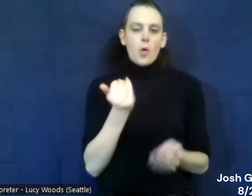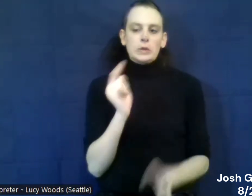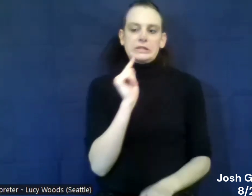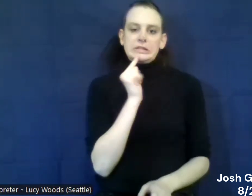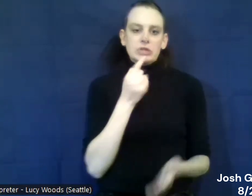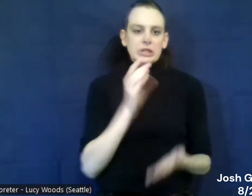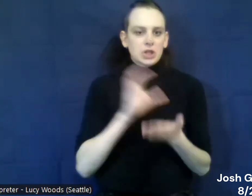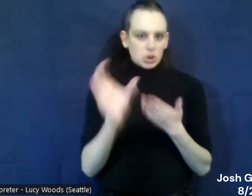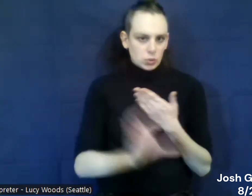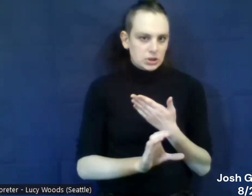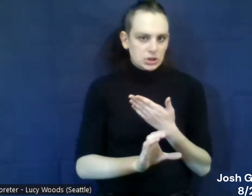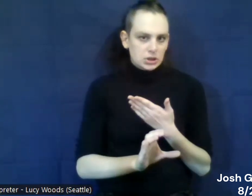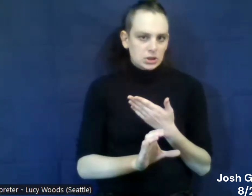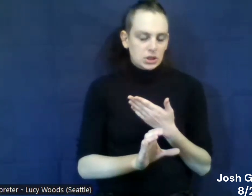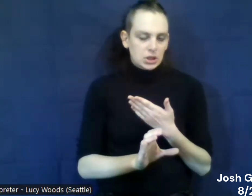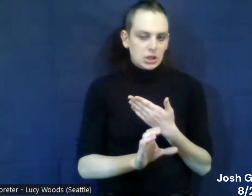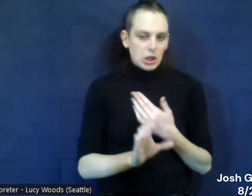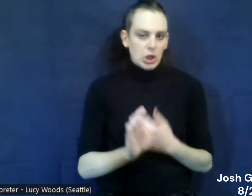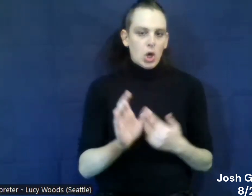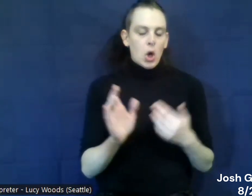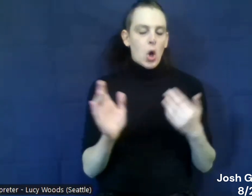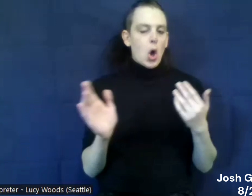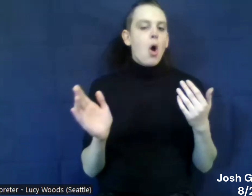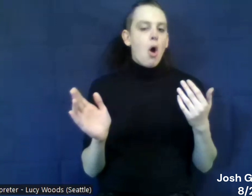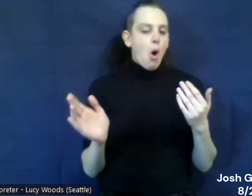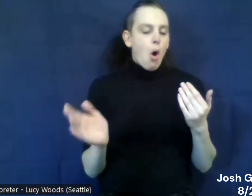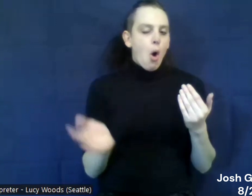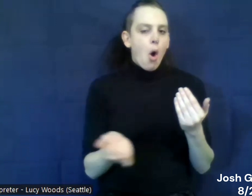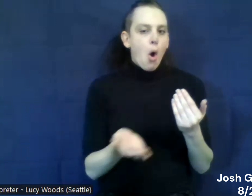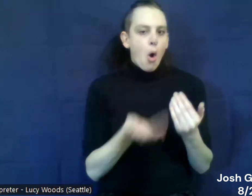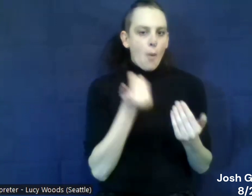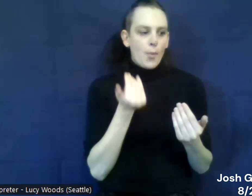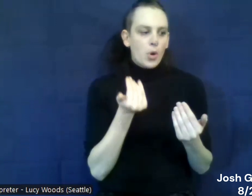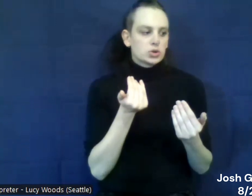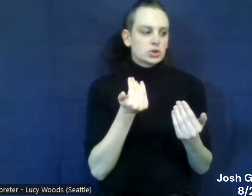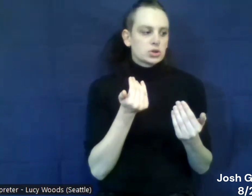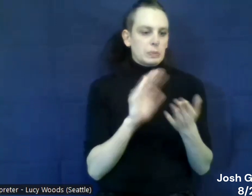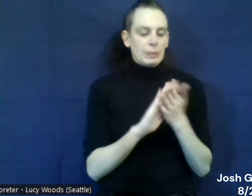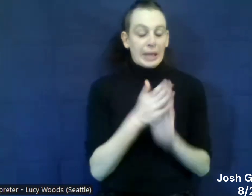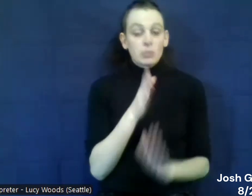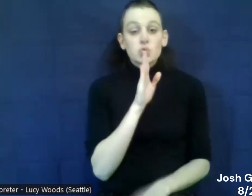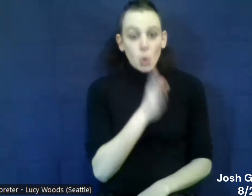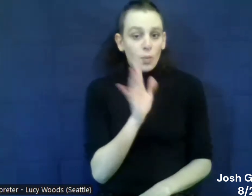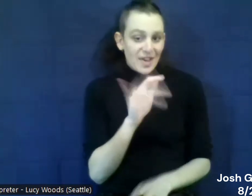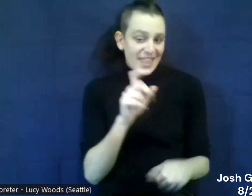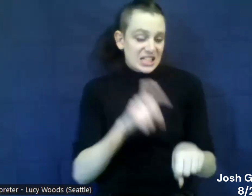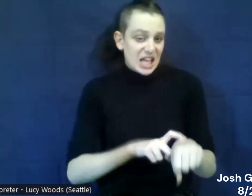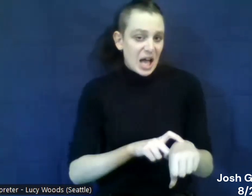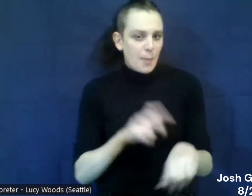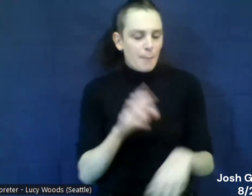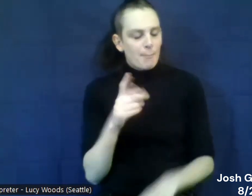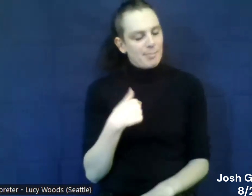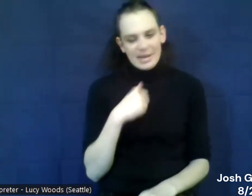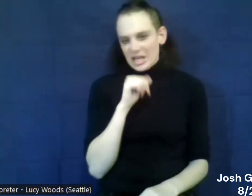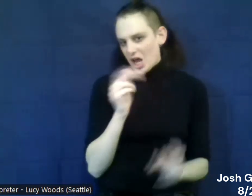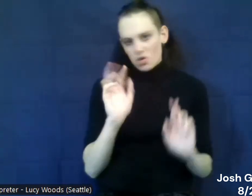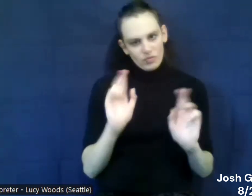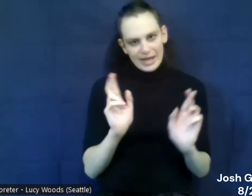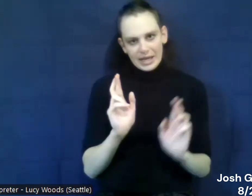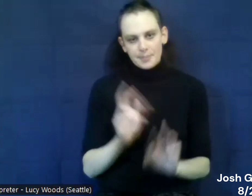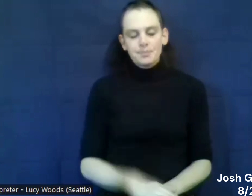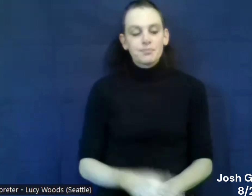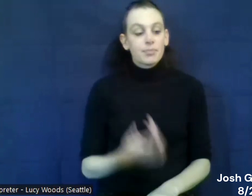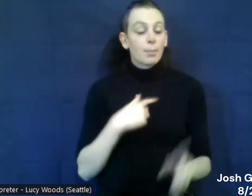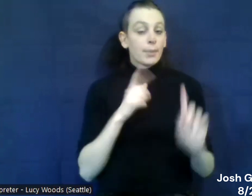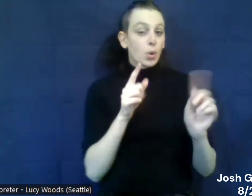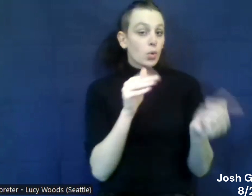to getting into sobriety, but was not ready at that time. Um, I went to the doctor, and they always